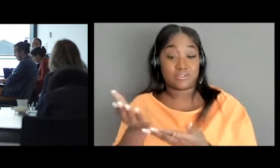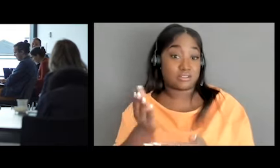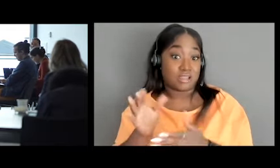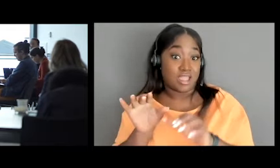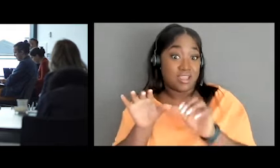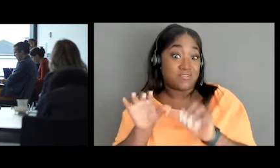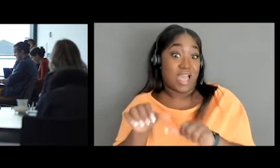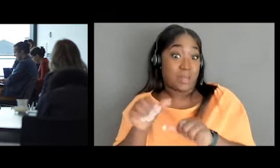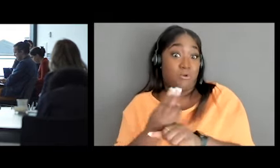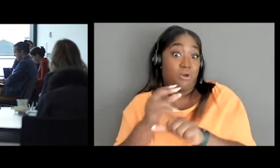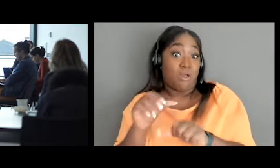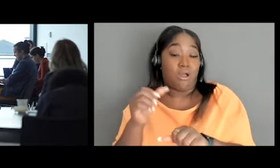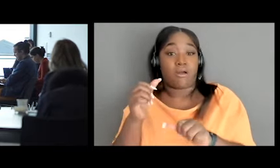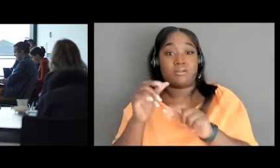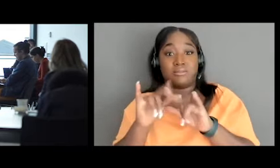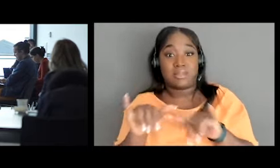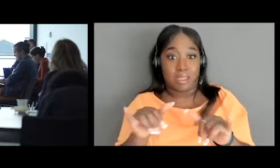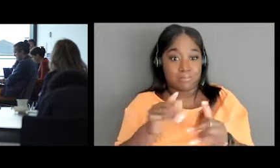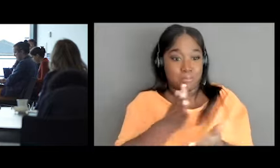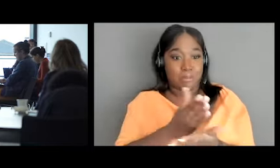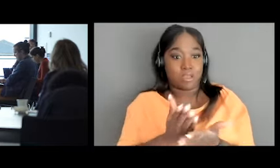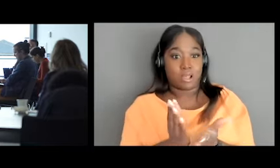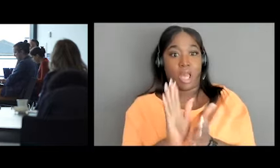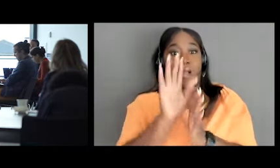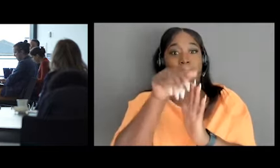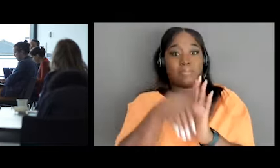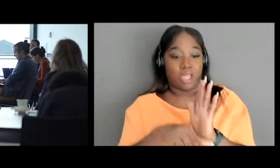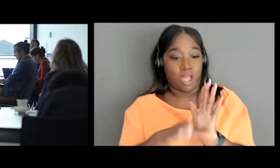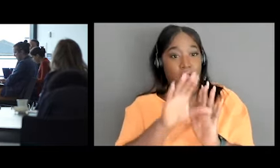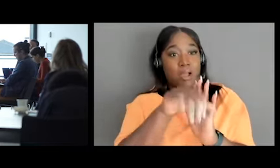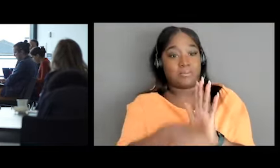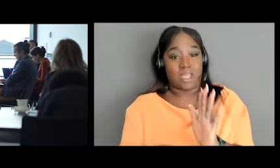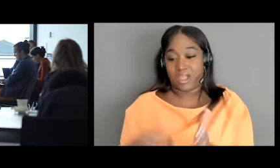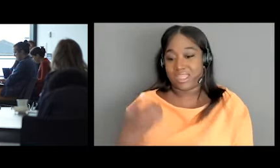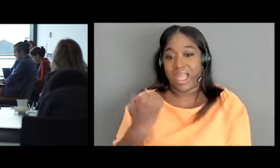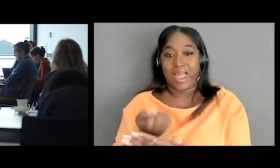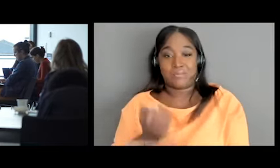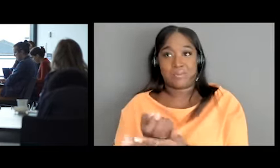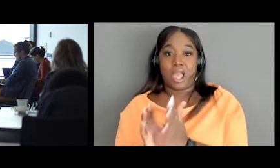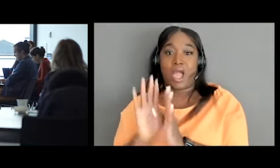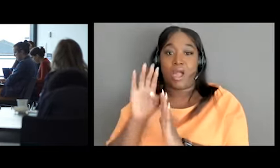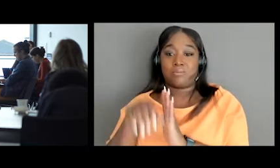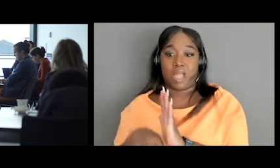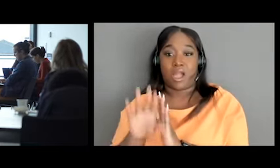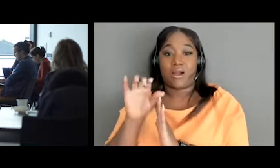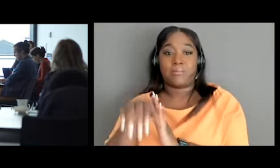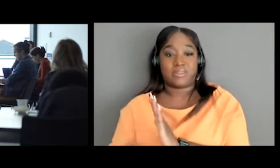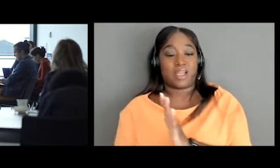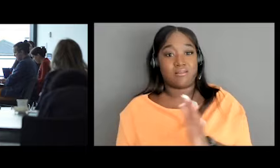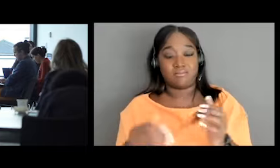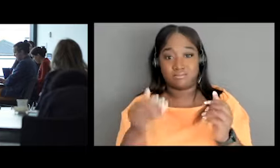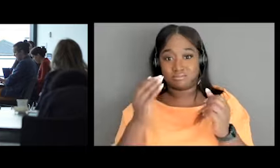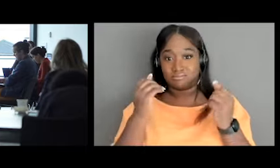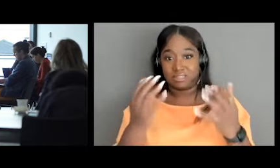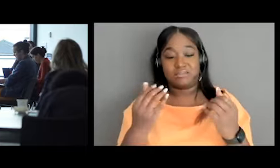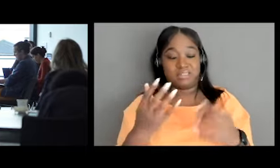as budgets go up and down, as the economy goes up and down, and that's over a span of years, perhaps even decades. I mean,